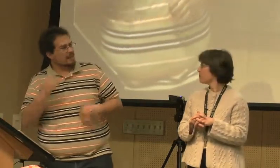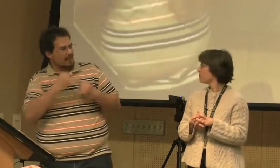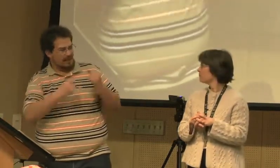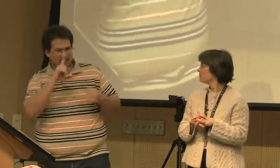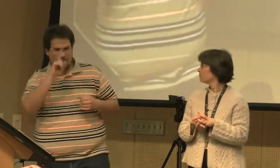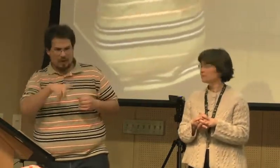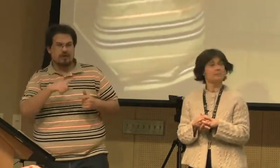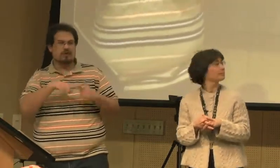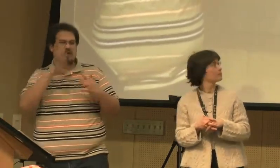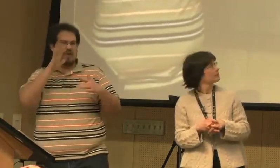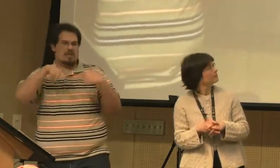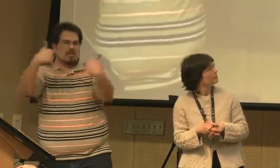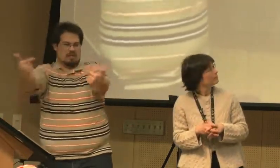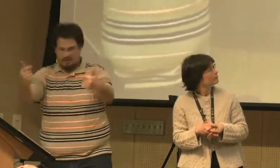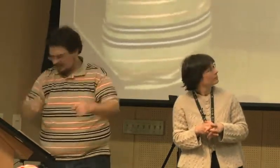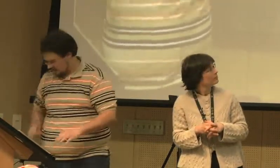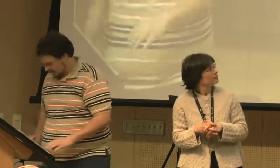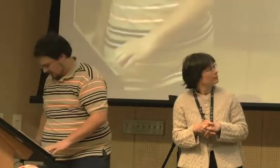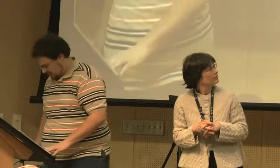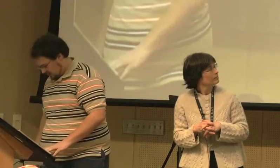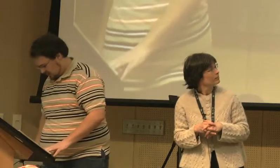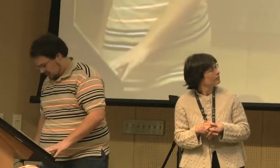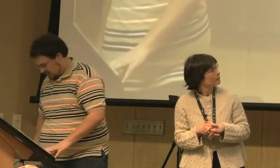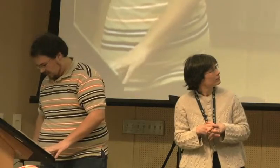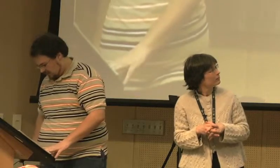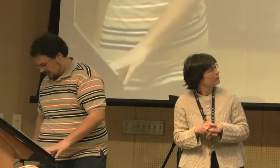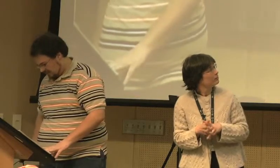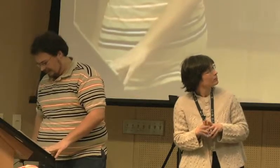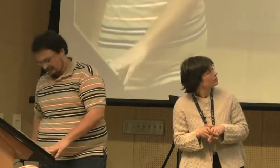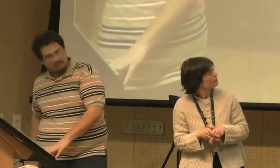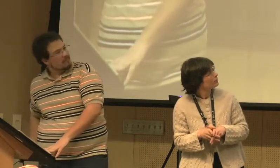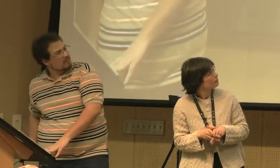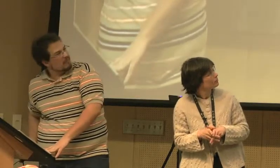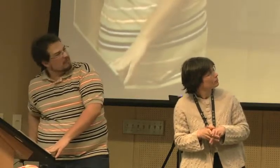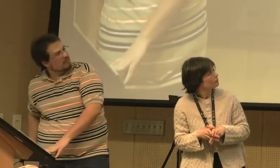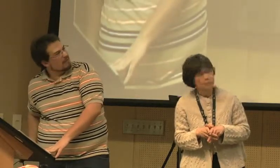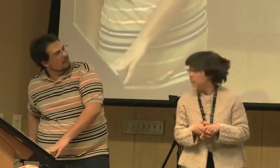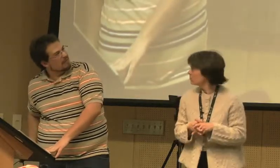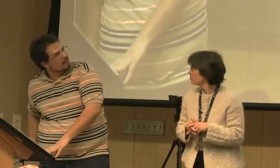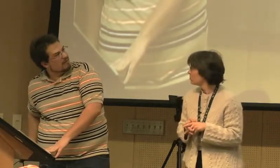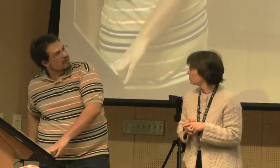Yeah, because I didn't say that, but President Obama created the United States of America. That's a good point. Well, thank you. We're going to go to our last question, and after that, we'll turn to the audience for their comments and